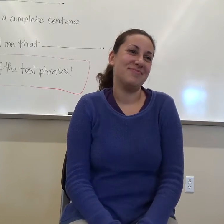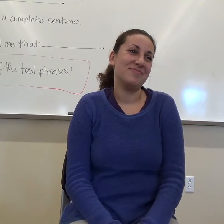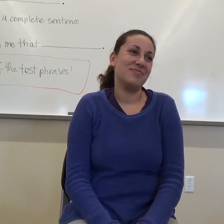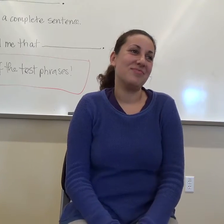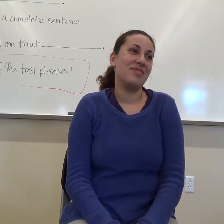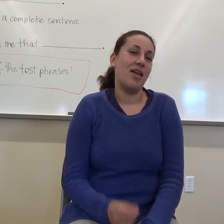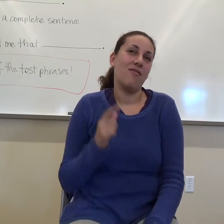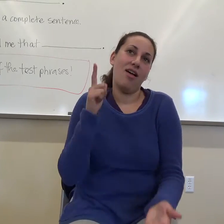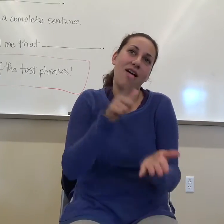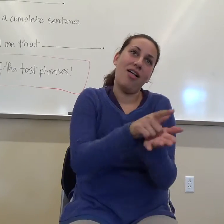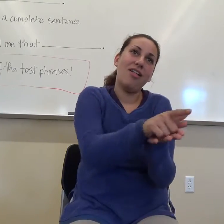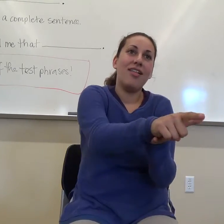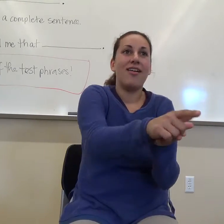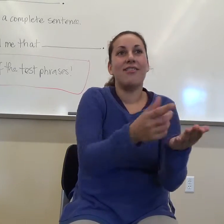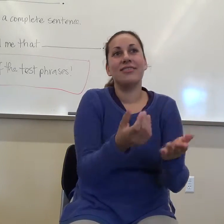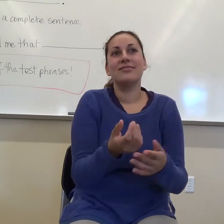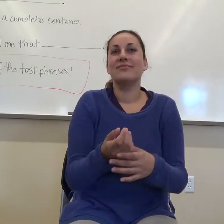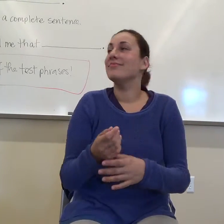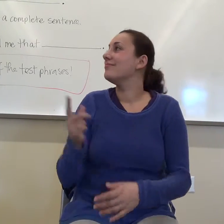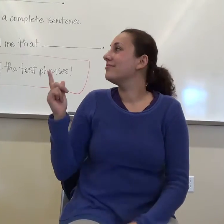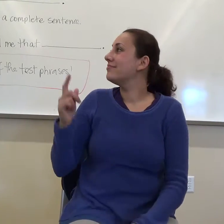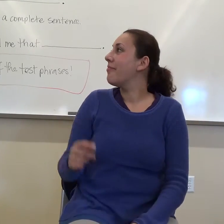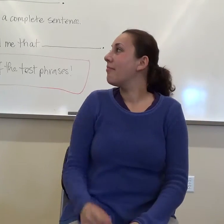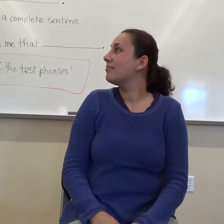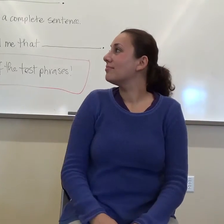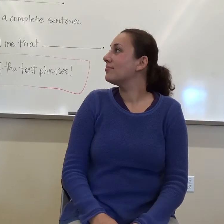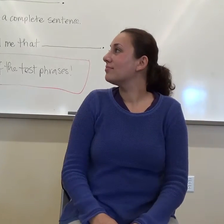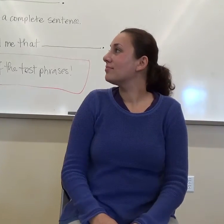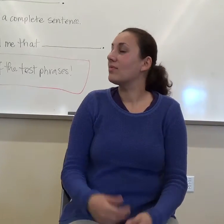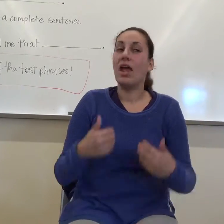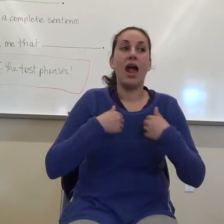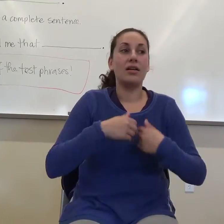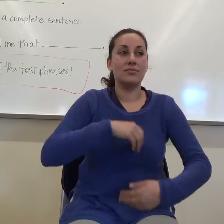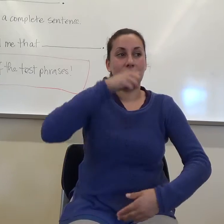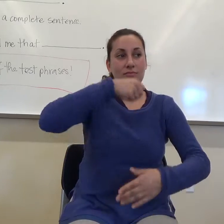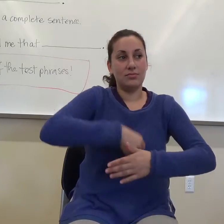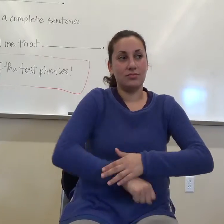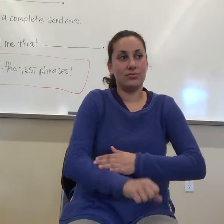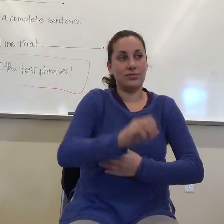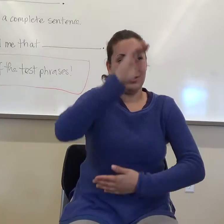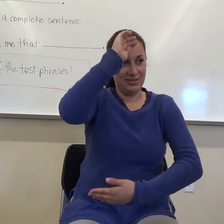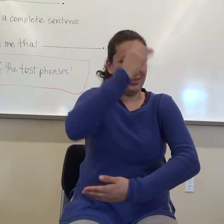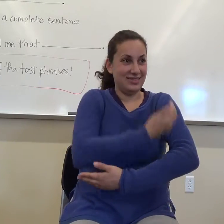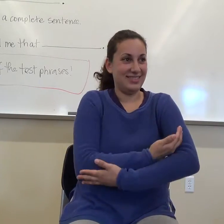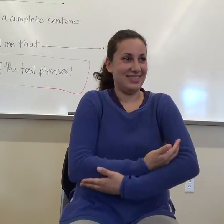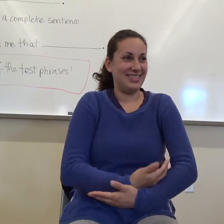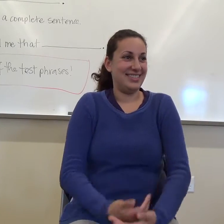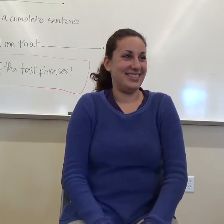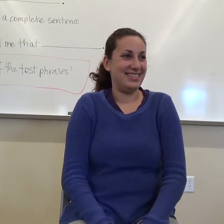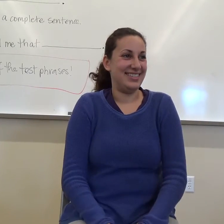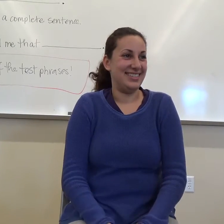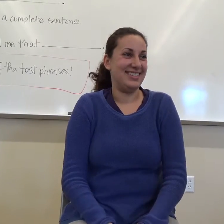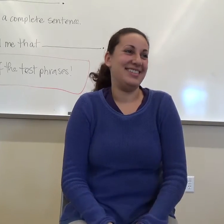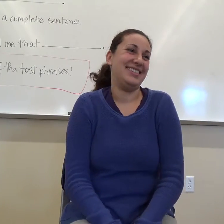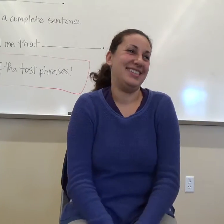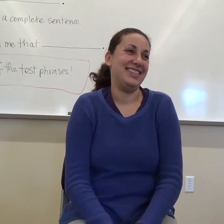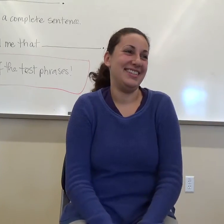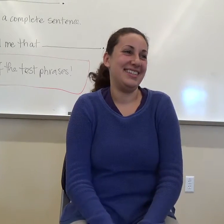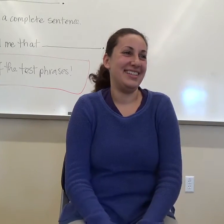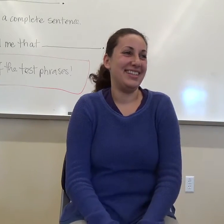Yeah, and then, okay, so yeah, so this is, again, think in